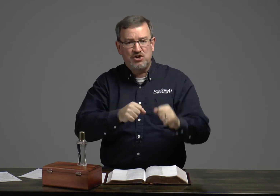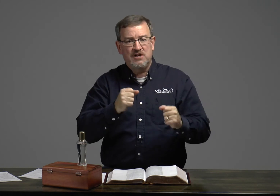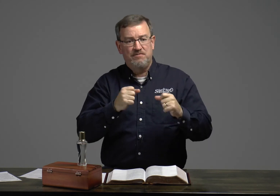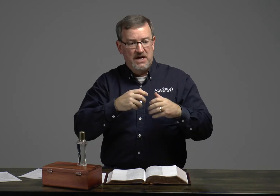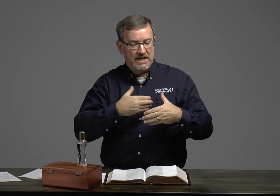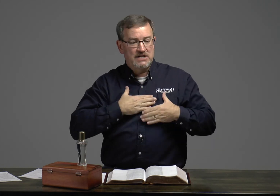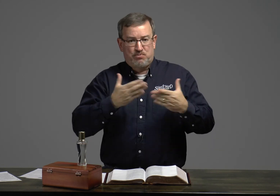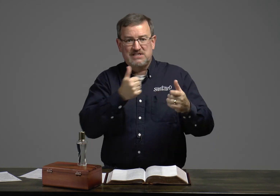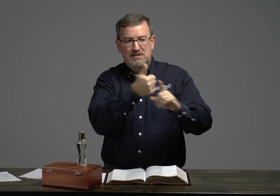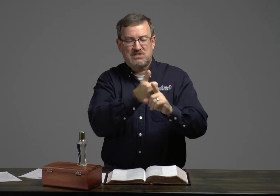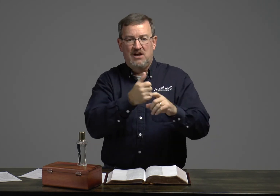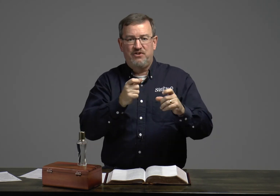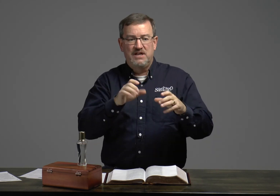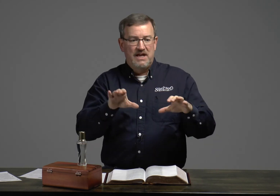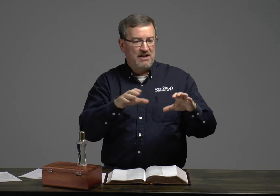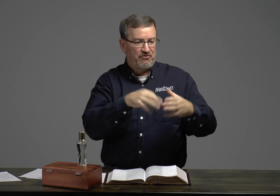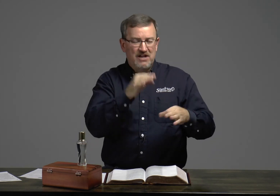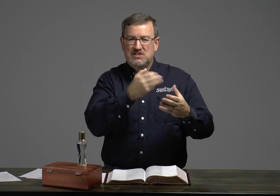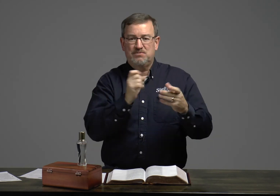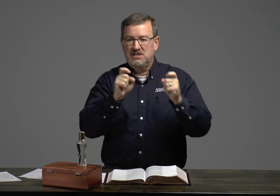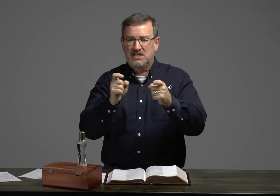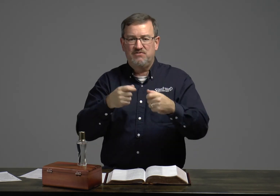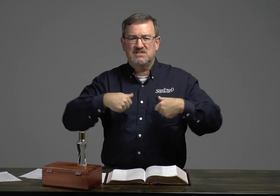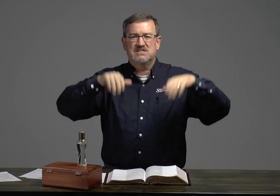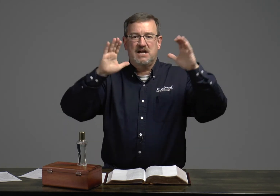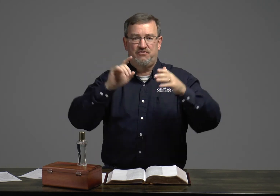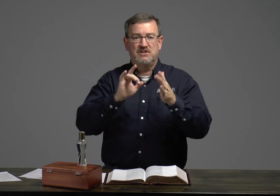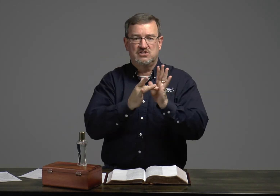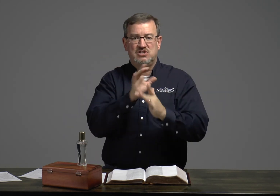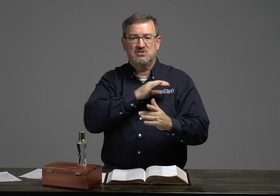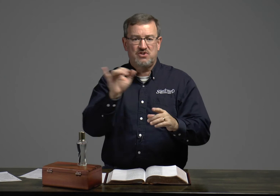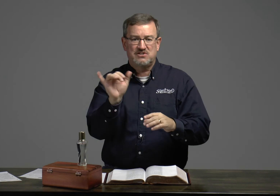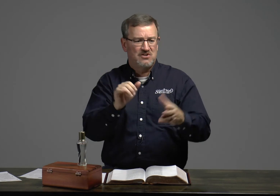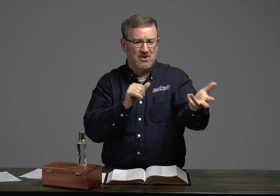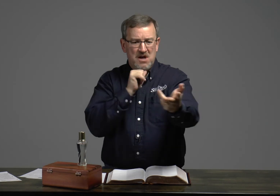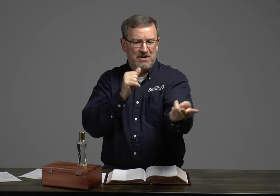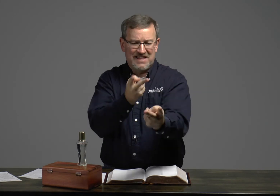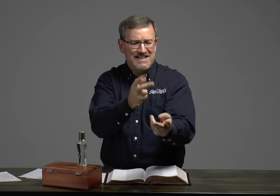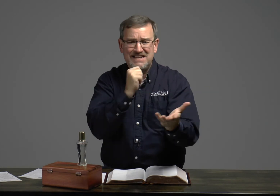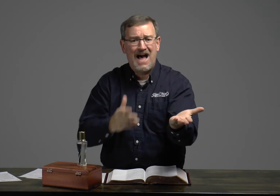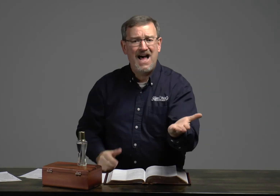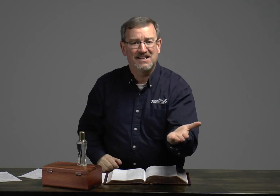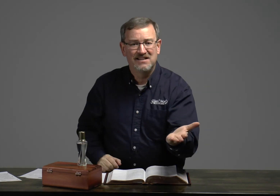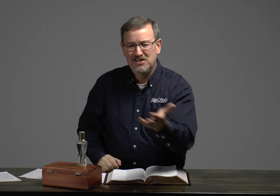have expressed himself and found something to give as a sacrifice to Jesus Christ also. But they did not.